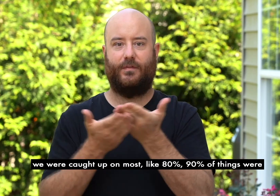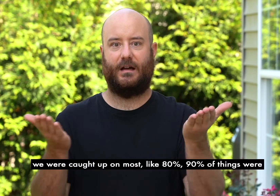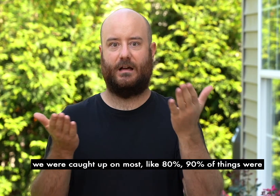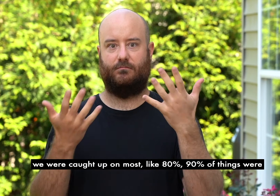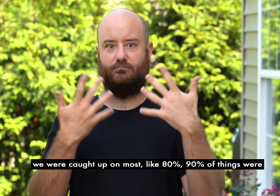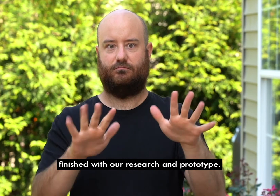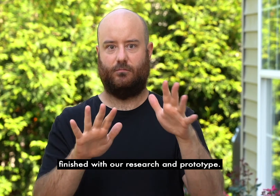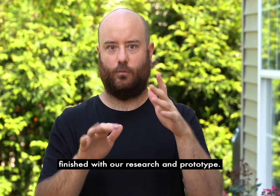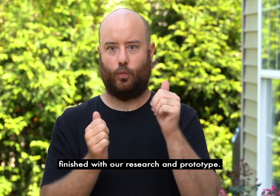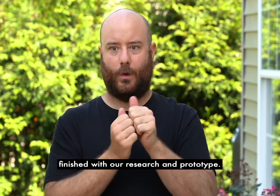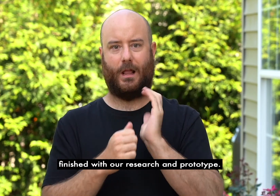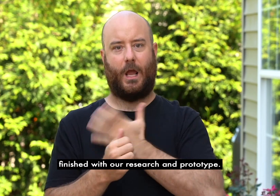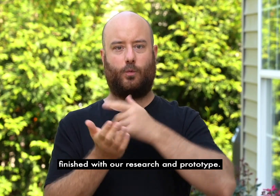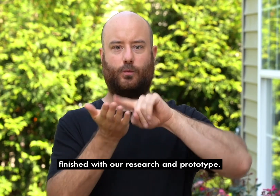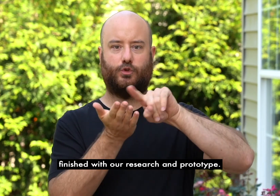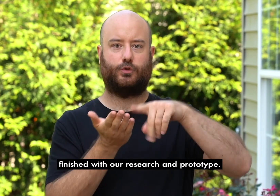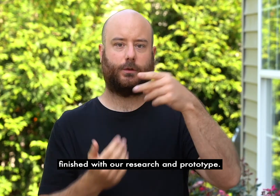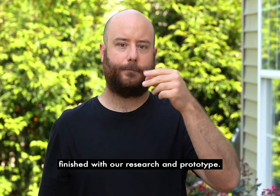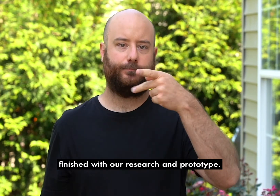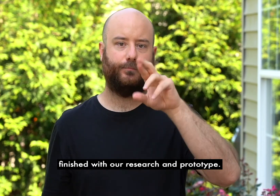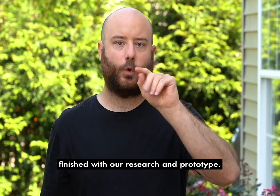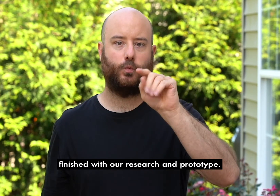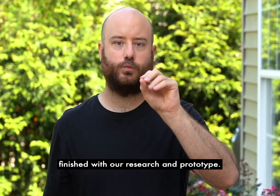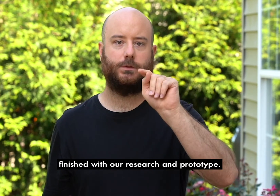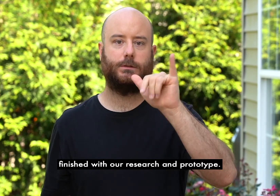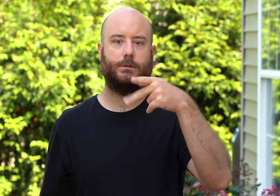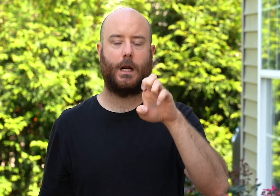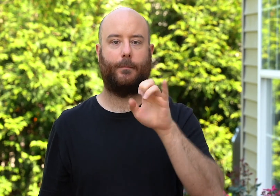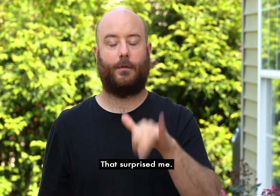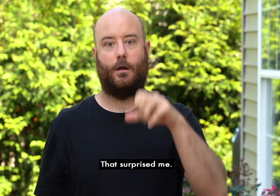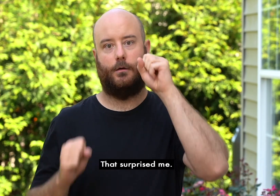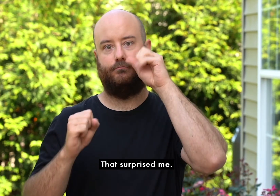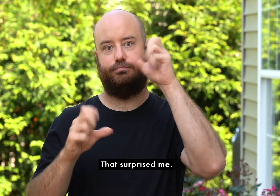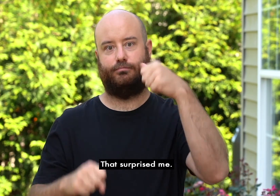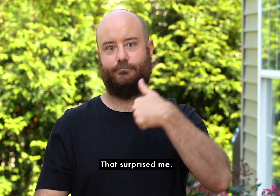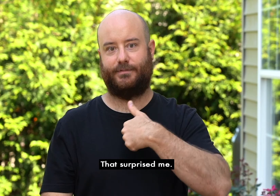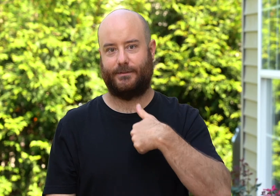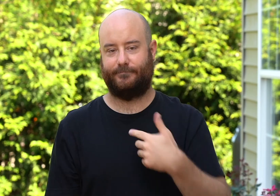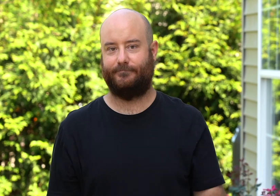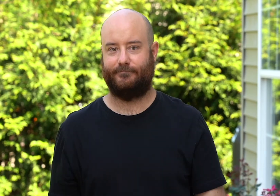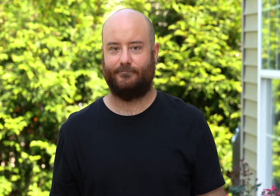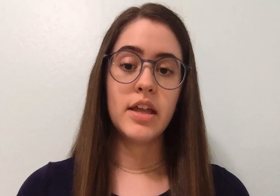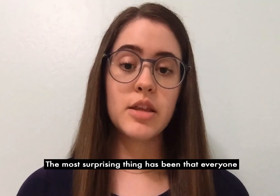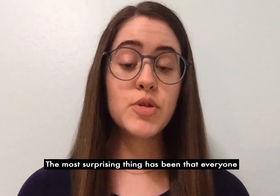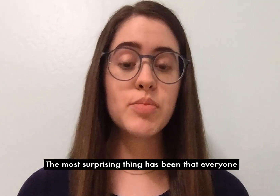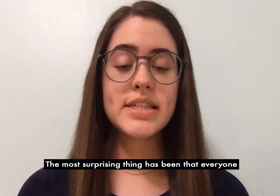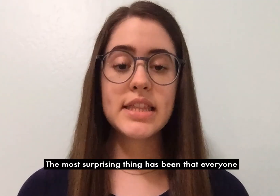things were finished with our research and prototype. That surprised me. The most surprising thing